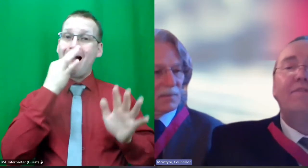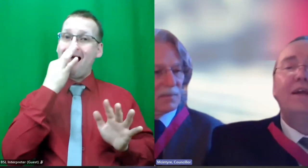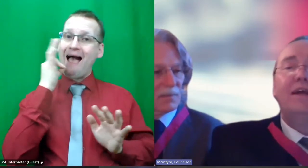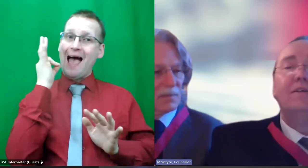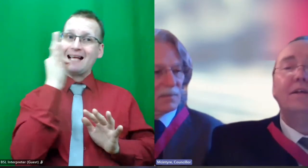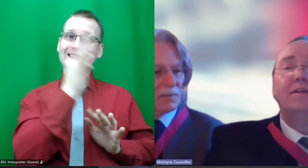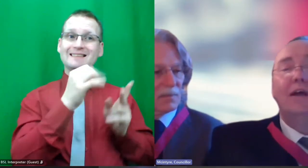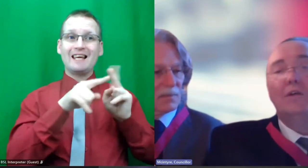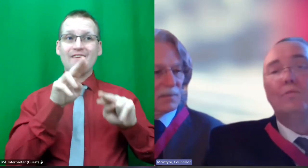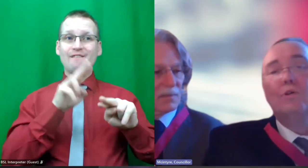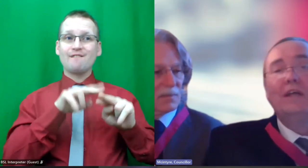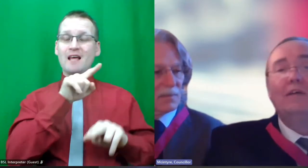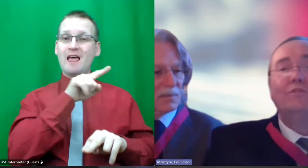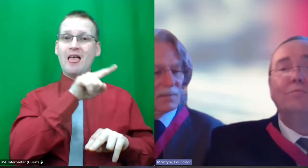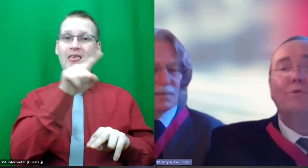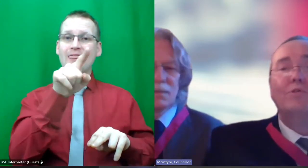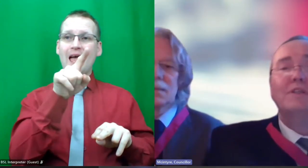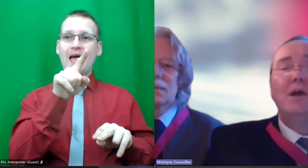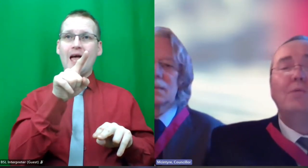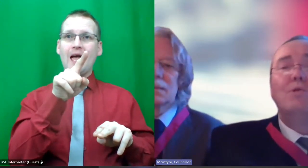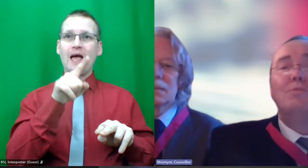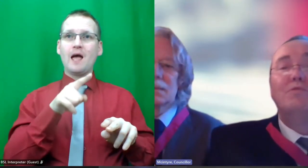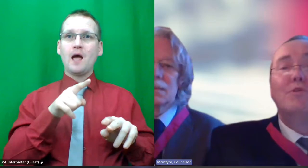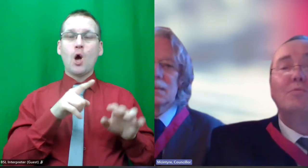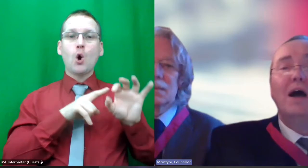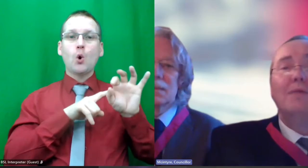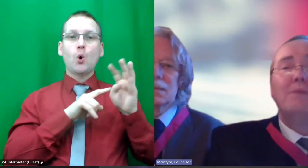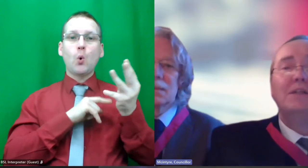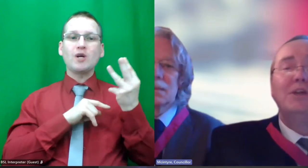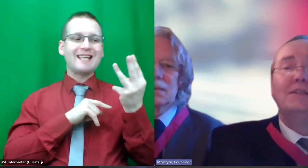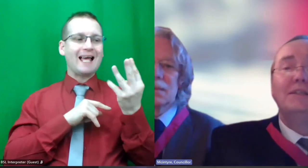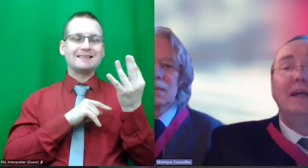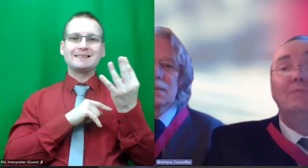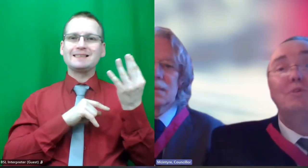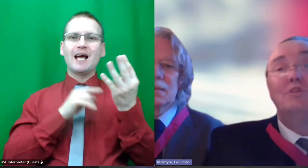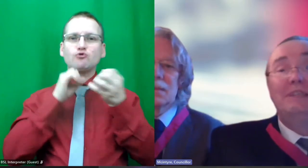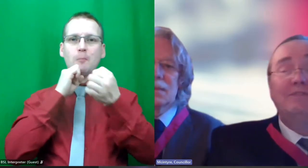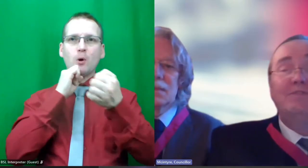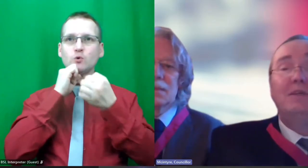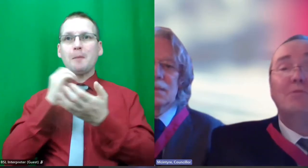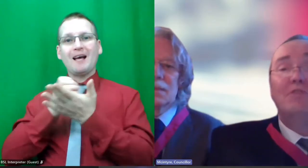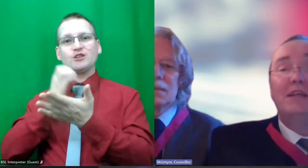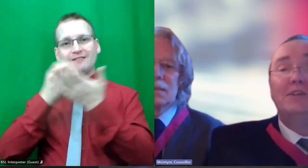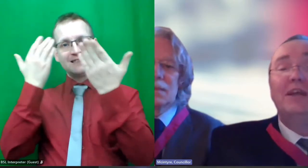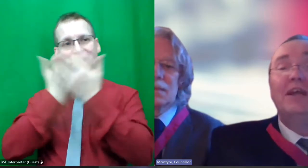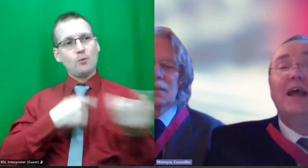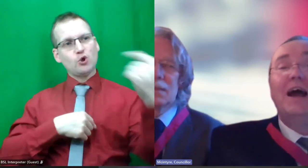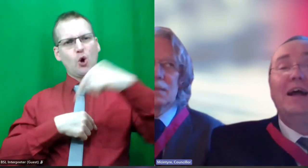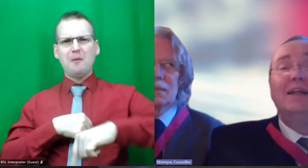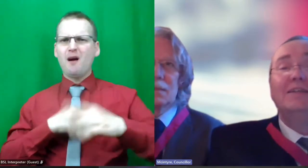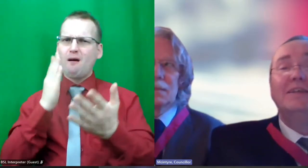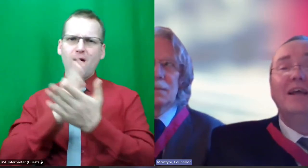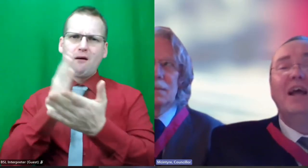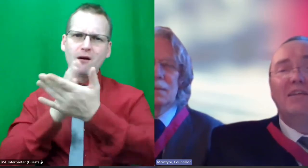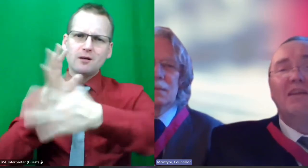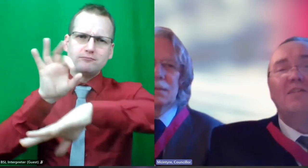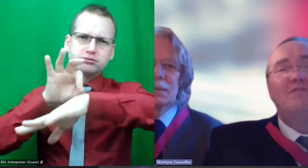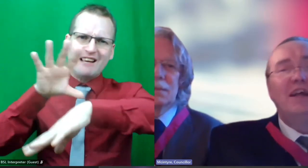if their quartet of trombonists would perform at my charity night, which they did very professionally